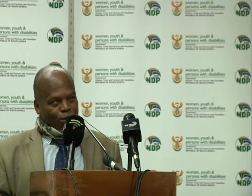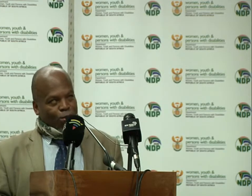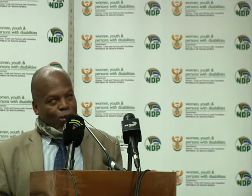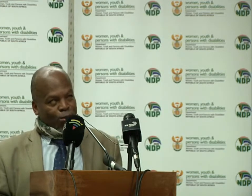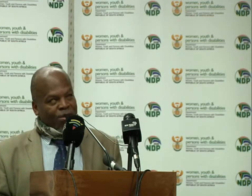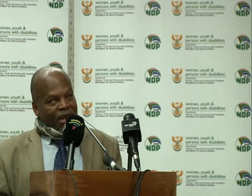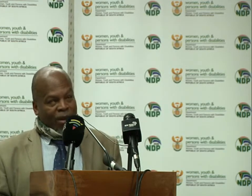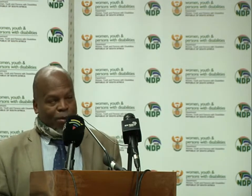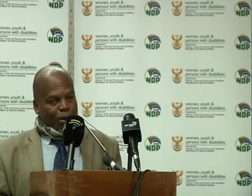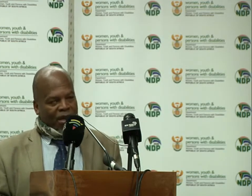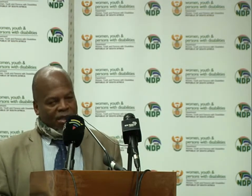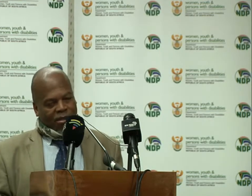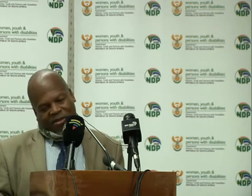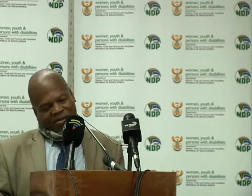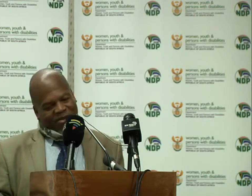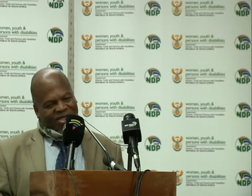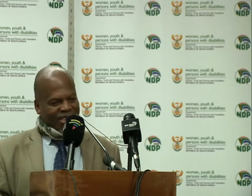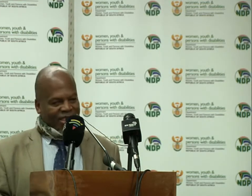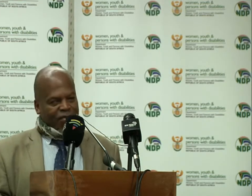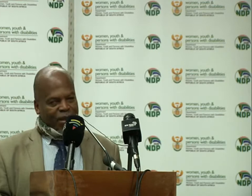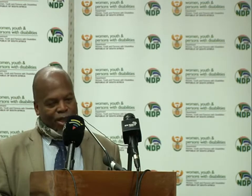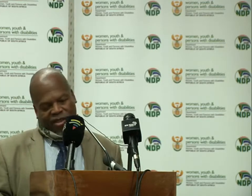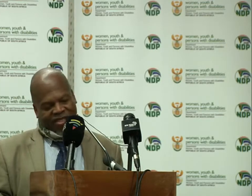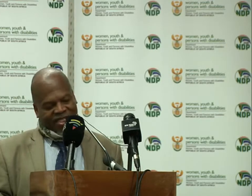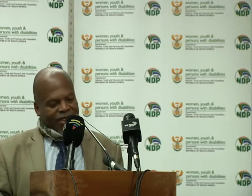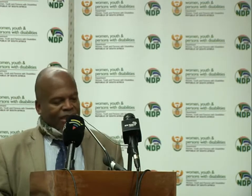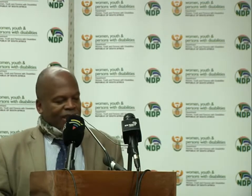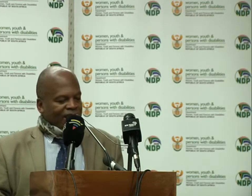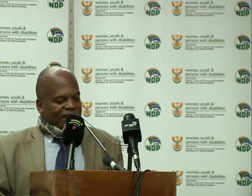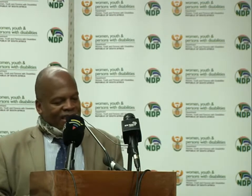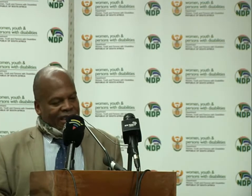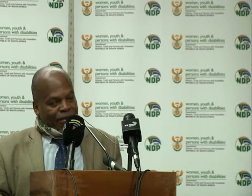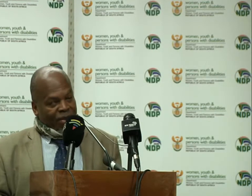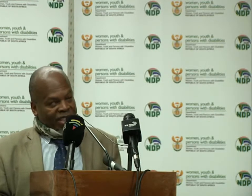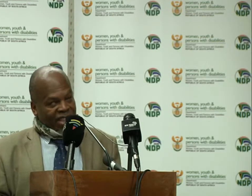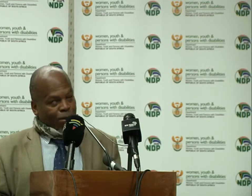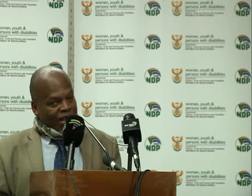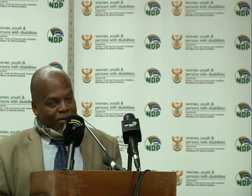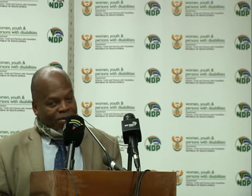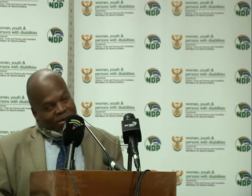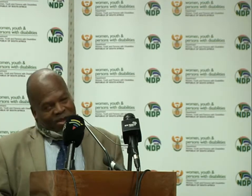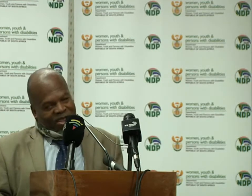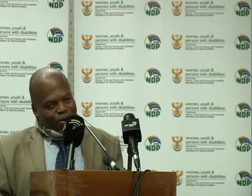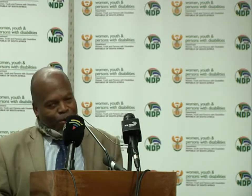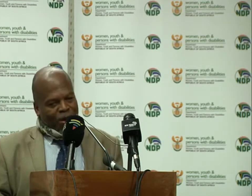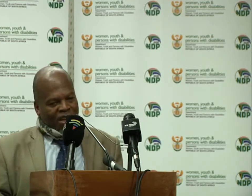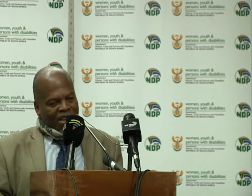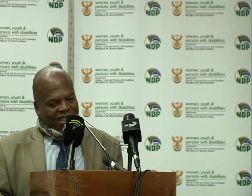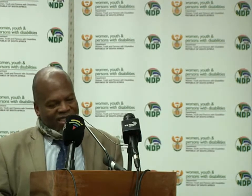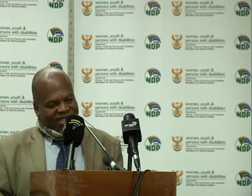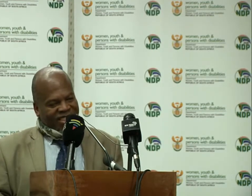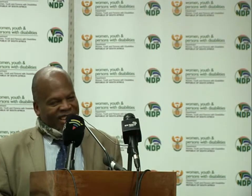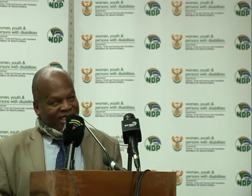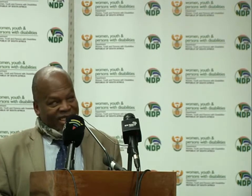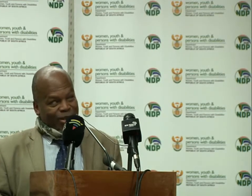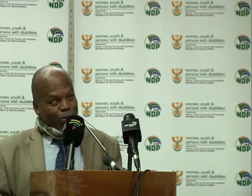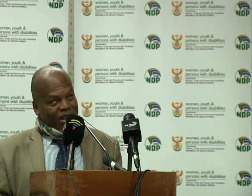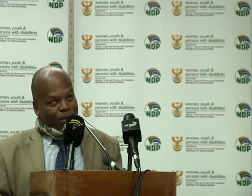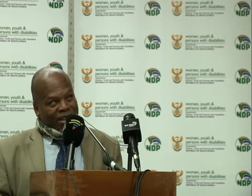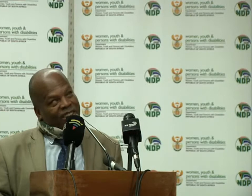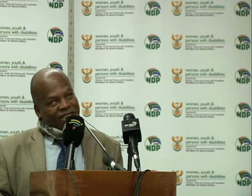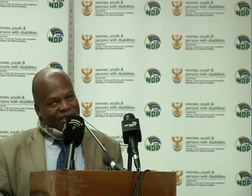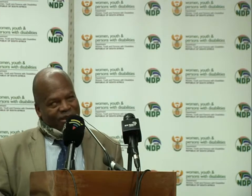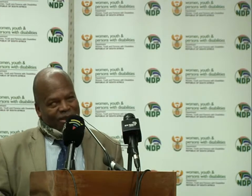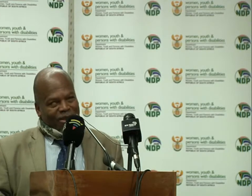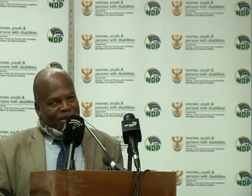chase those who don't do their work properly in government, and deal with them quickly, that they do